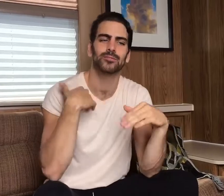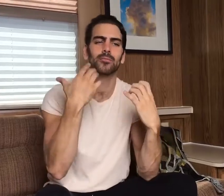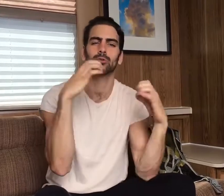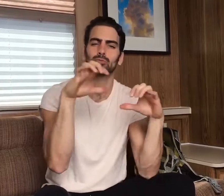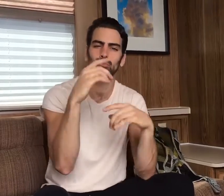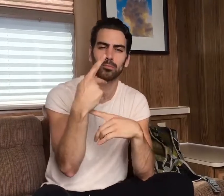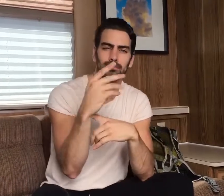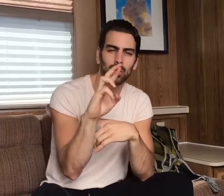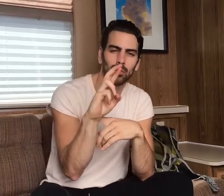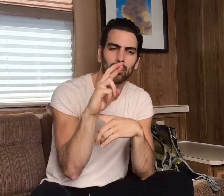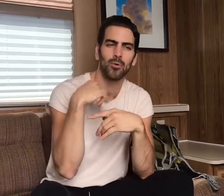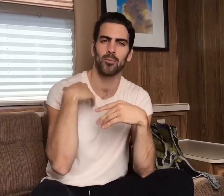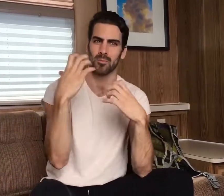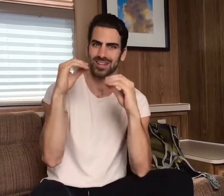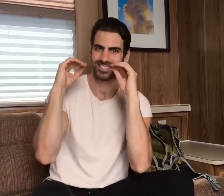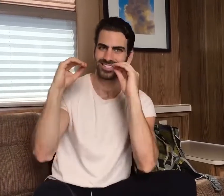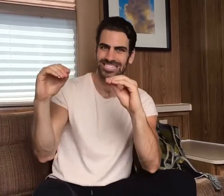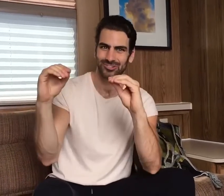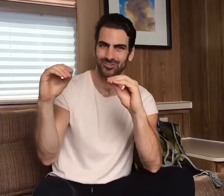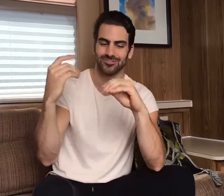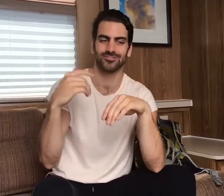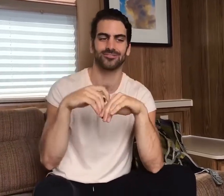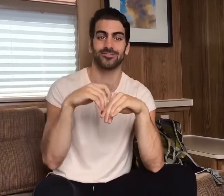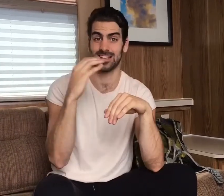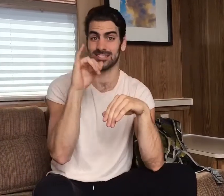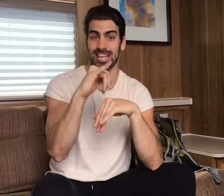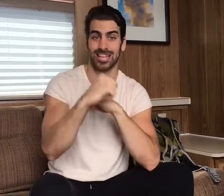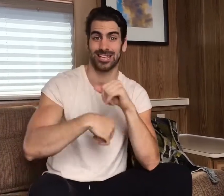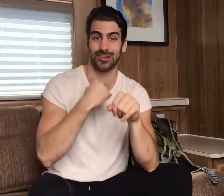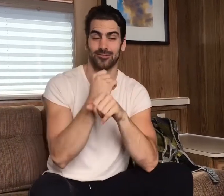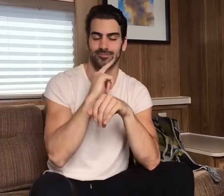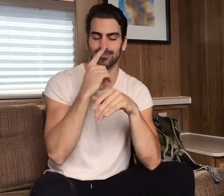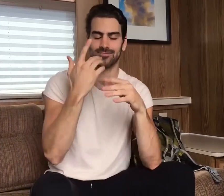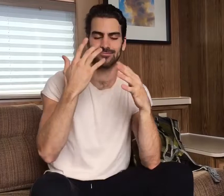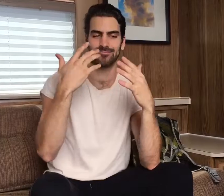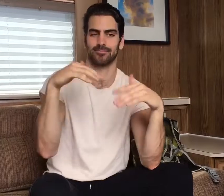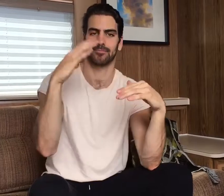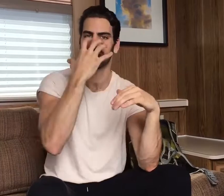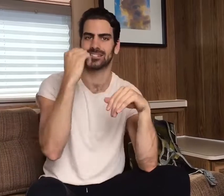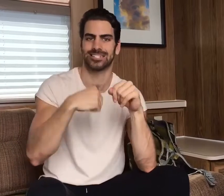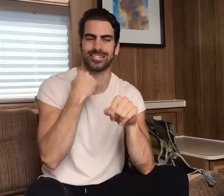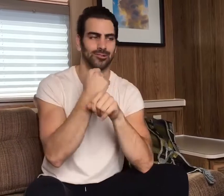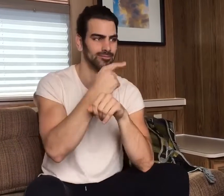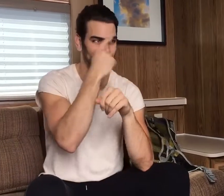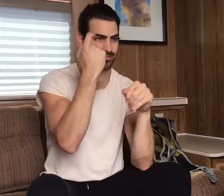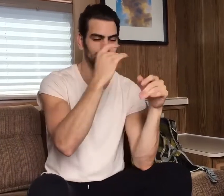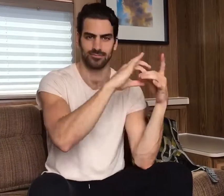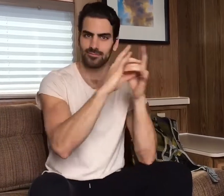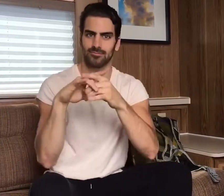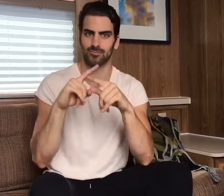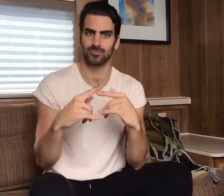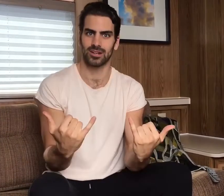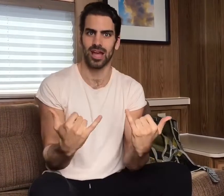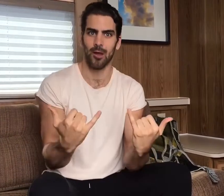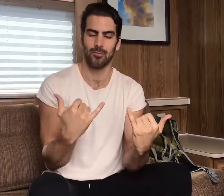I want to focus on deaf children, something to do with public relations and to educate. And so that year for me, it was an amazing year because that